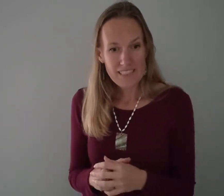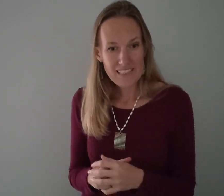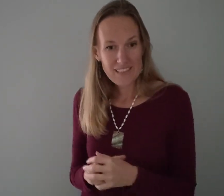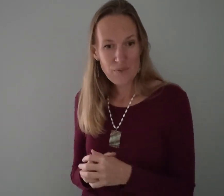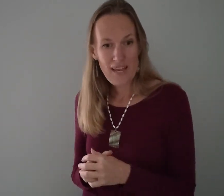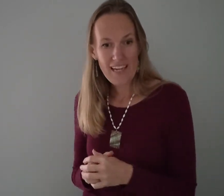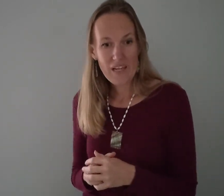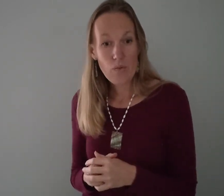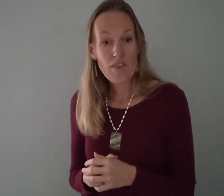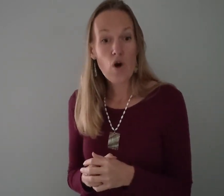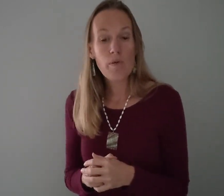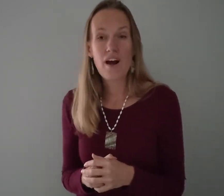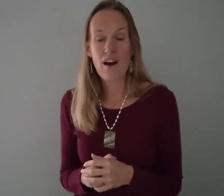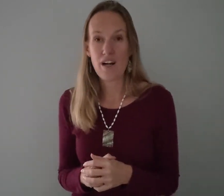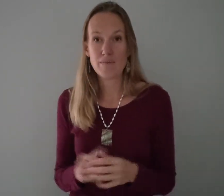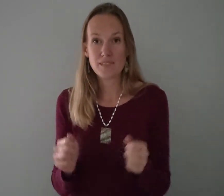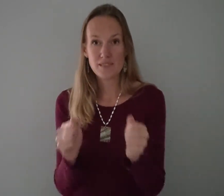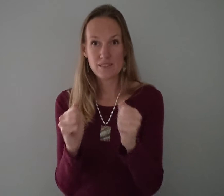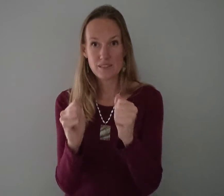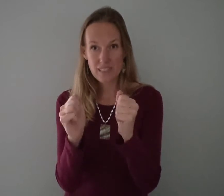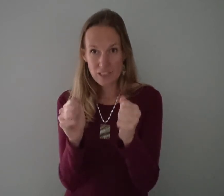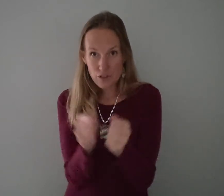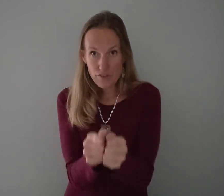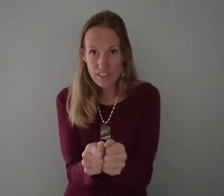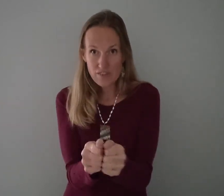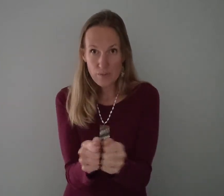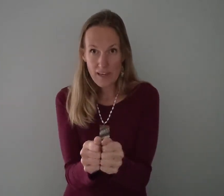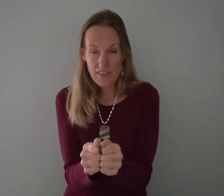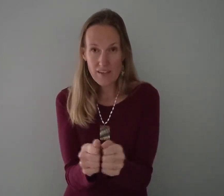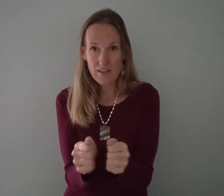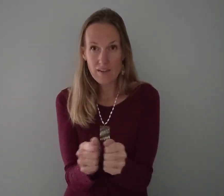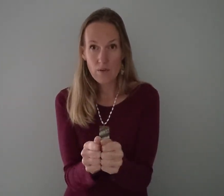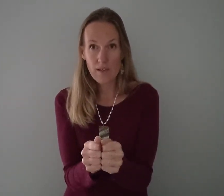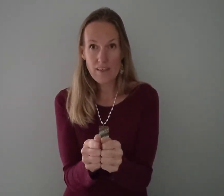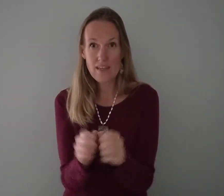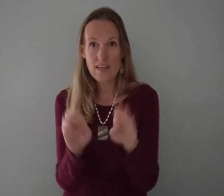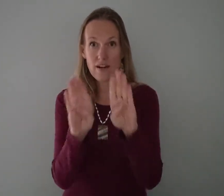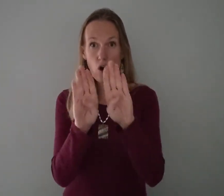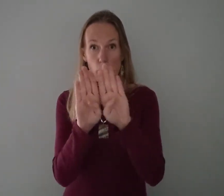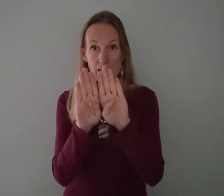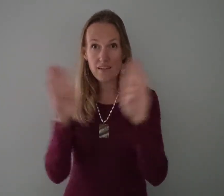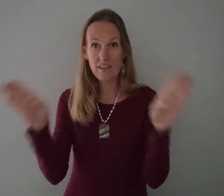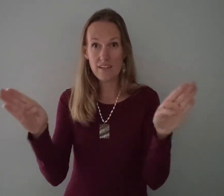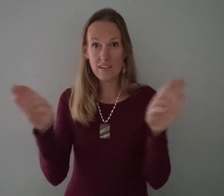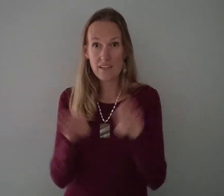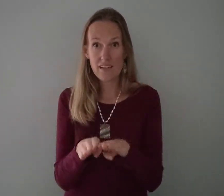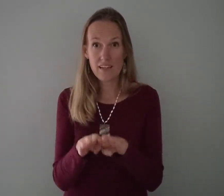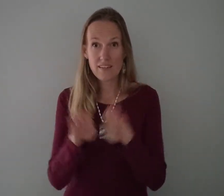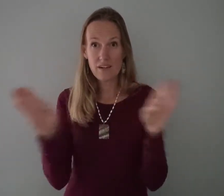Jesus is waiting with open arms. So you take 2 fists for width, and then open, okay?